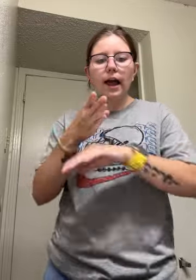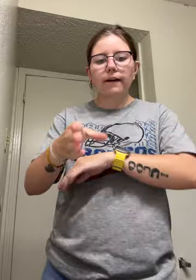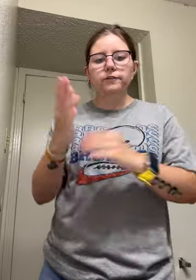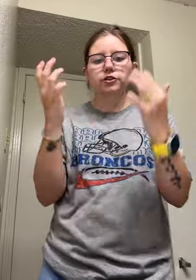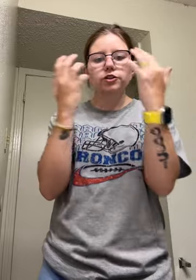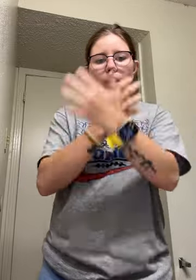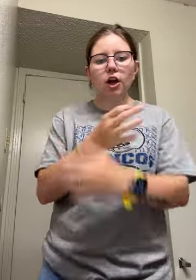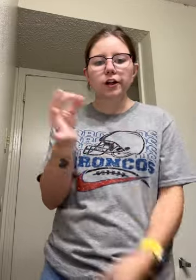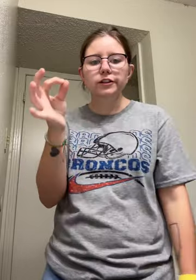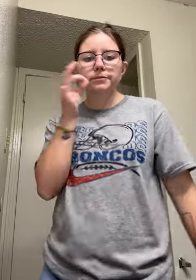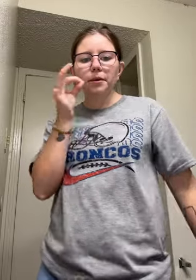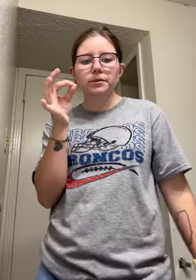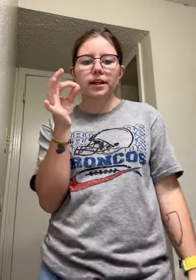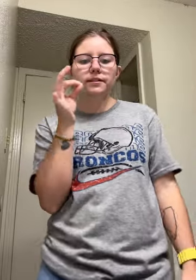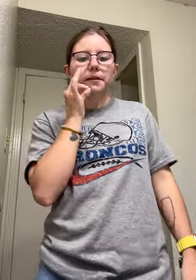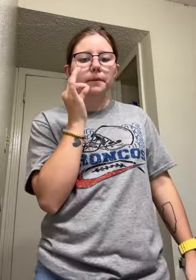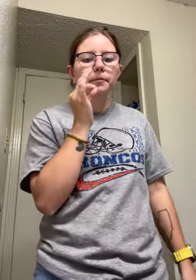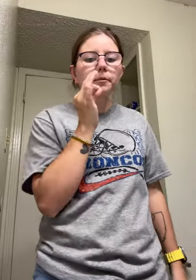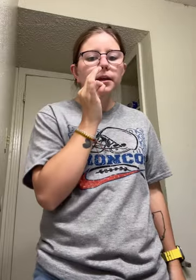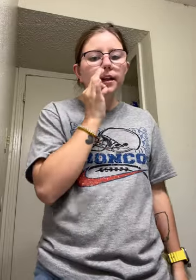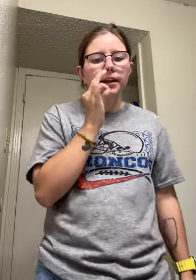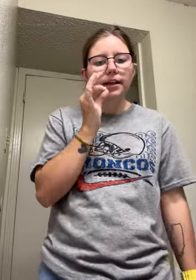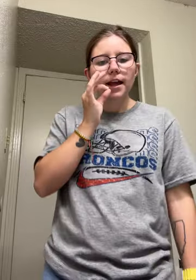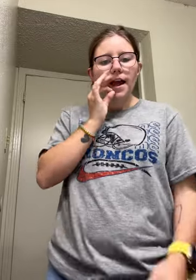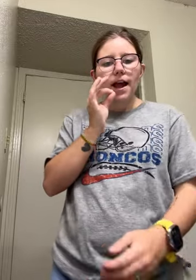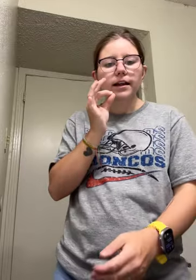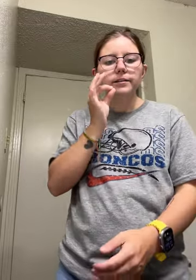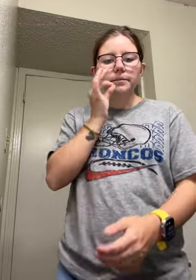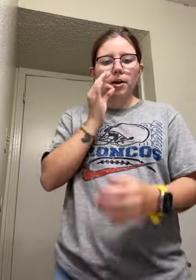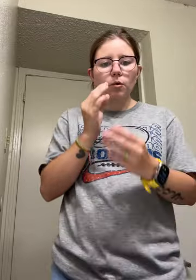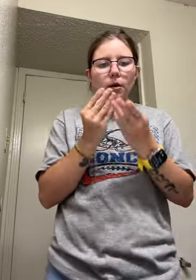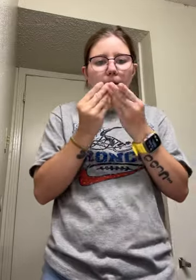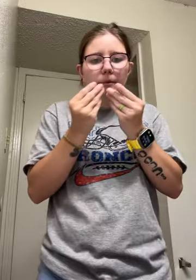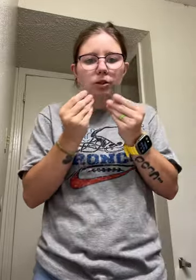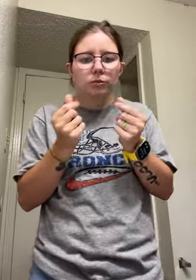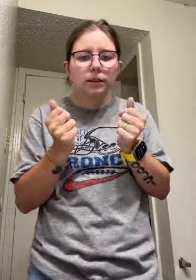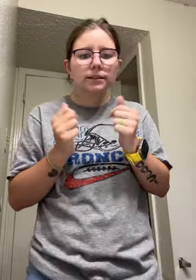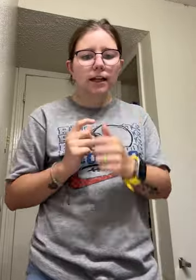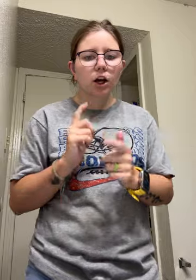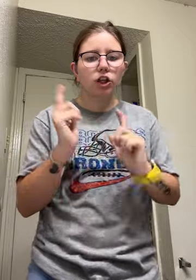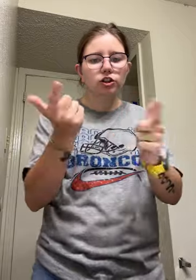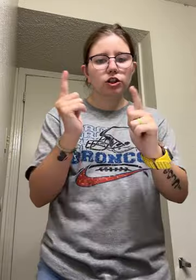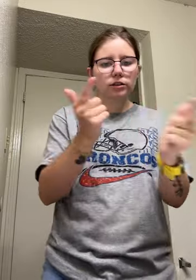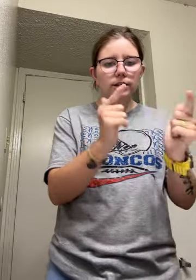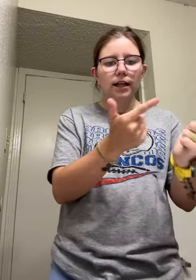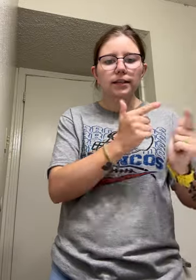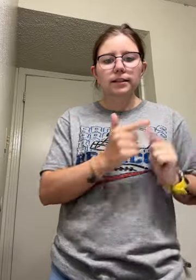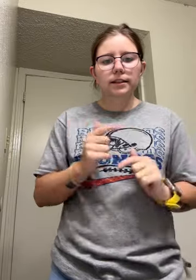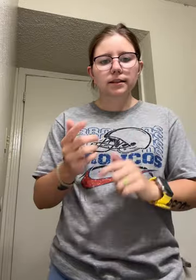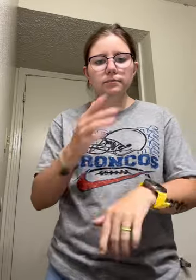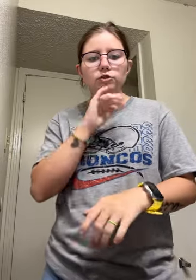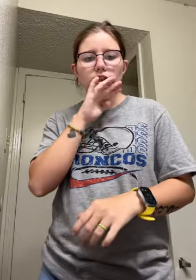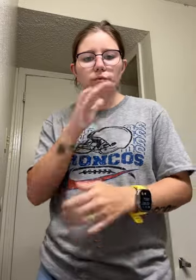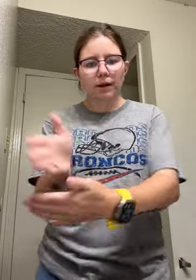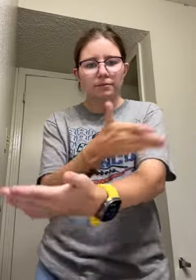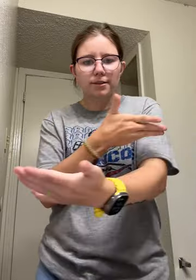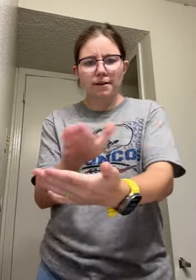got the dog, smoke that dumb weed. As the marijuana burn, we can take our turn. Sing it in baby rap songs.